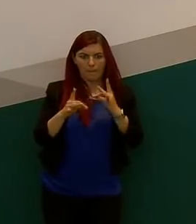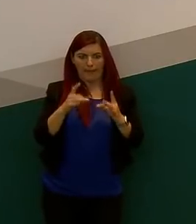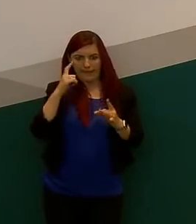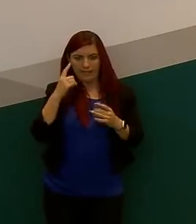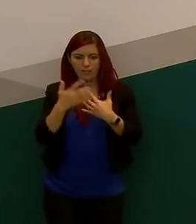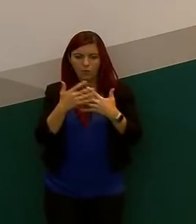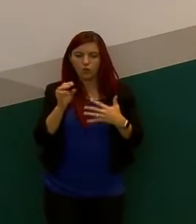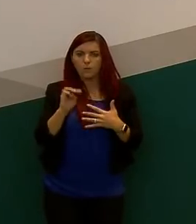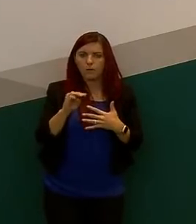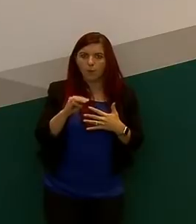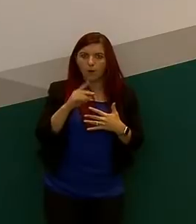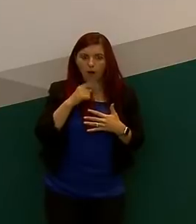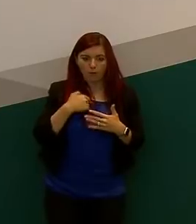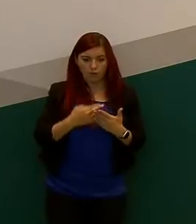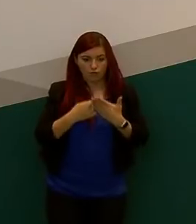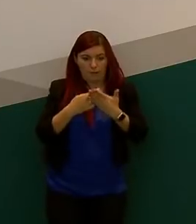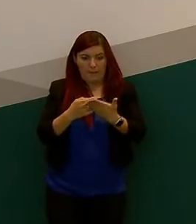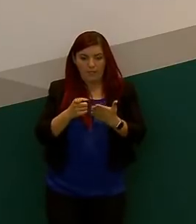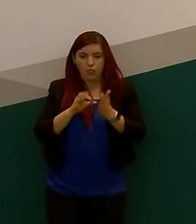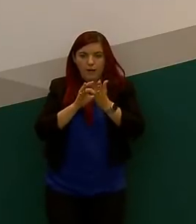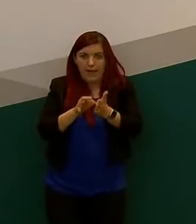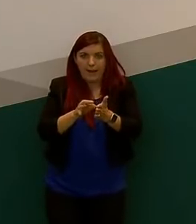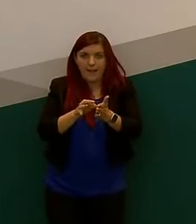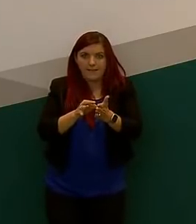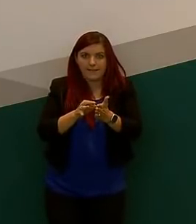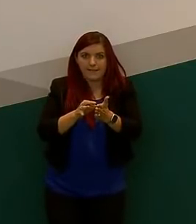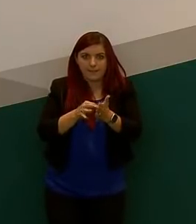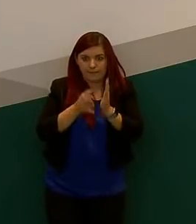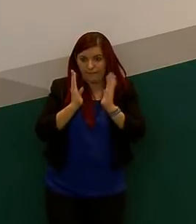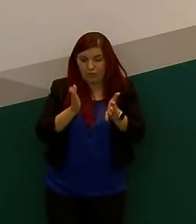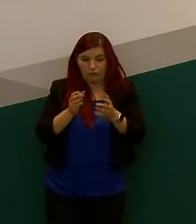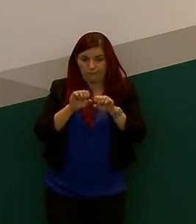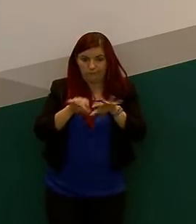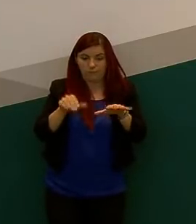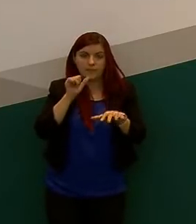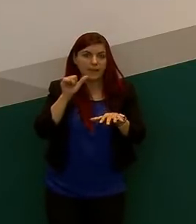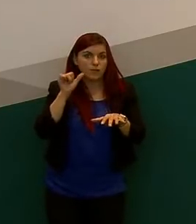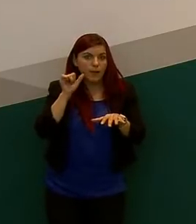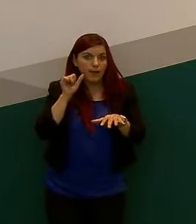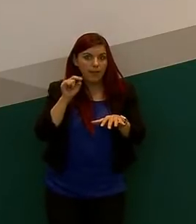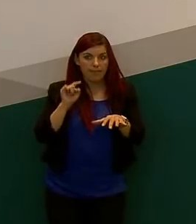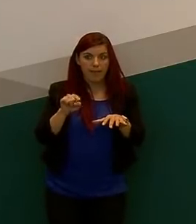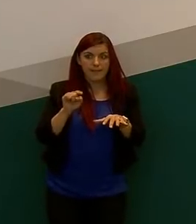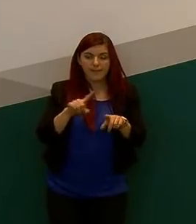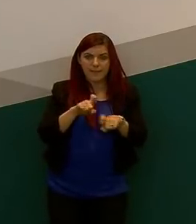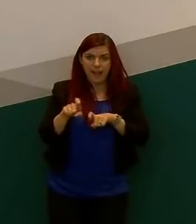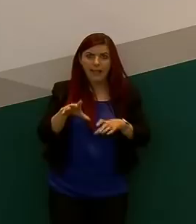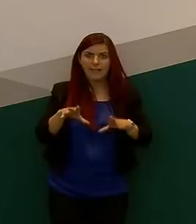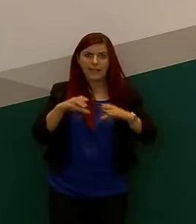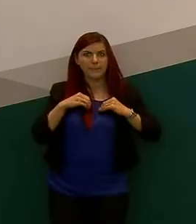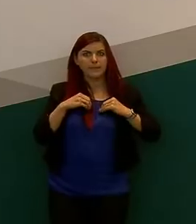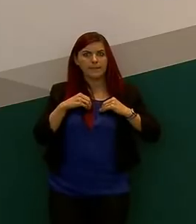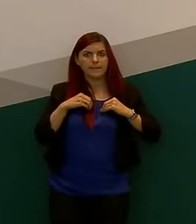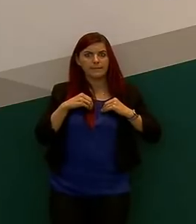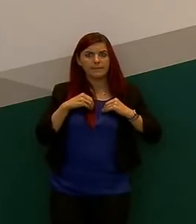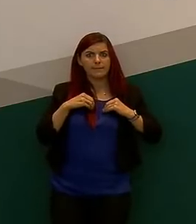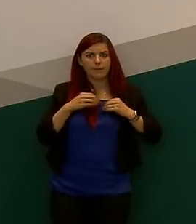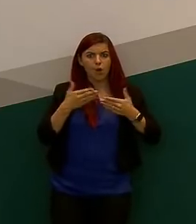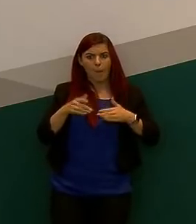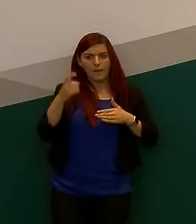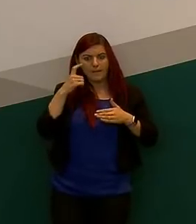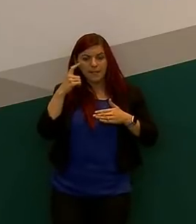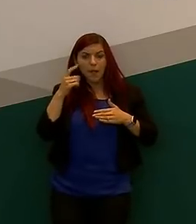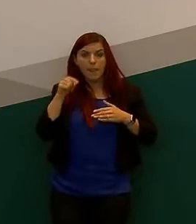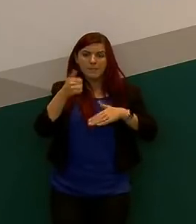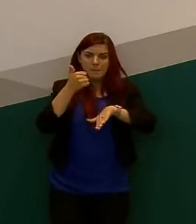recommendations. The guidance, as produced yesterday, seeks to be as pragmatic as possible, given our current understanding of the virus, given our